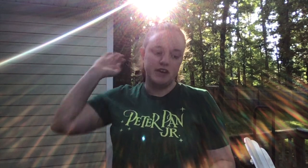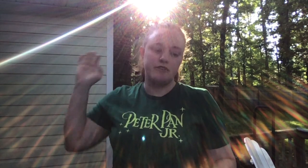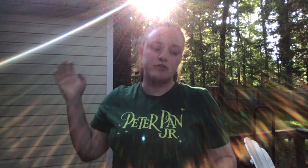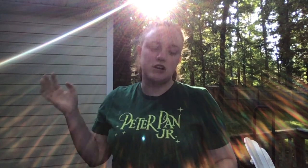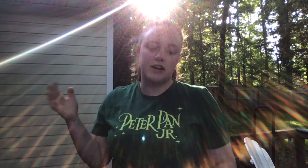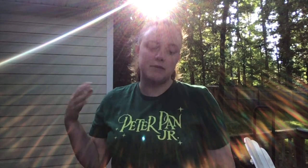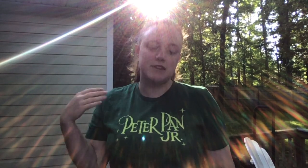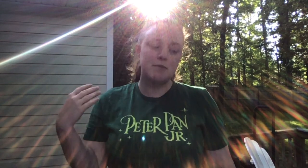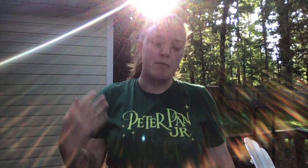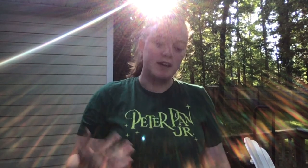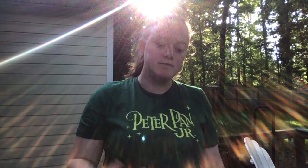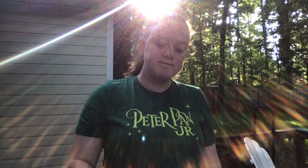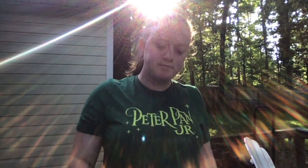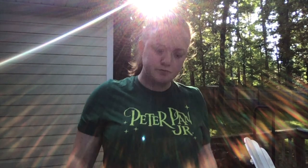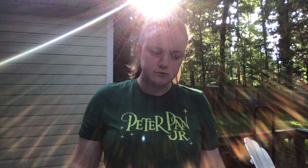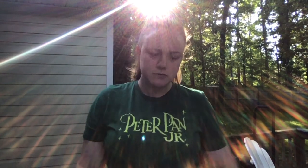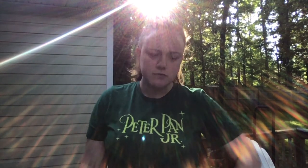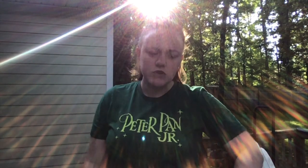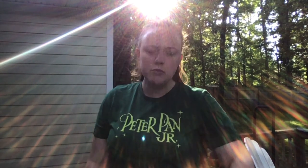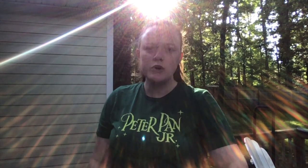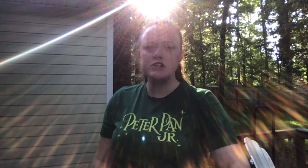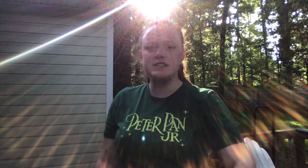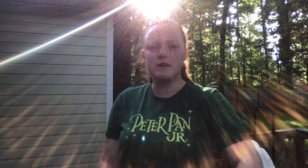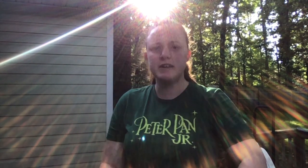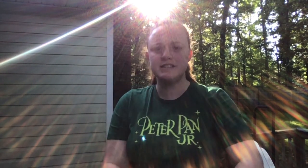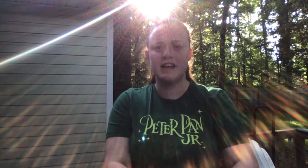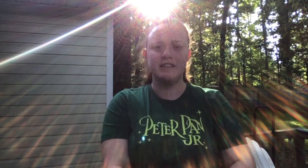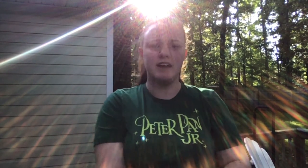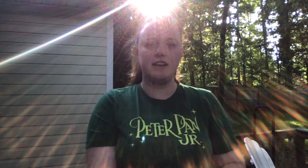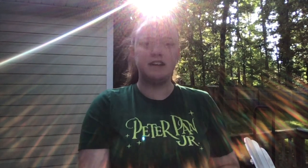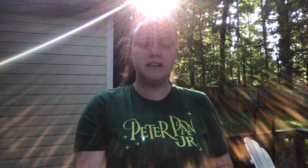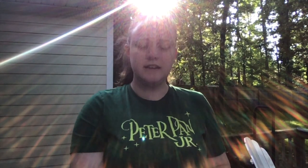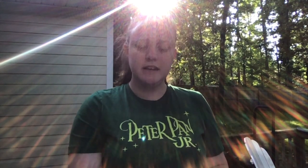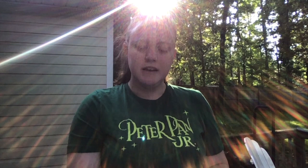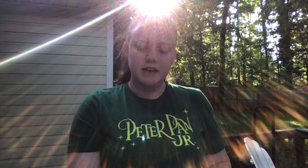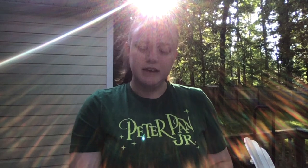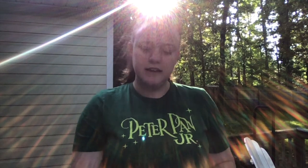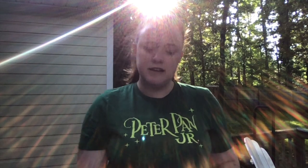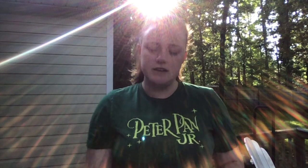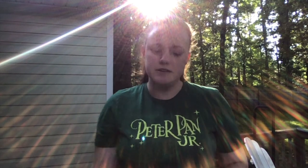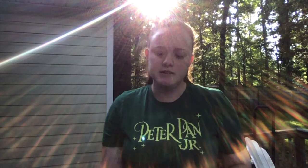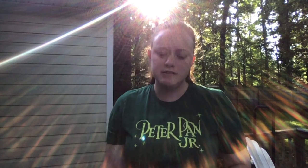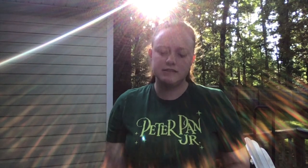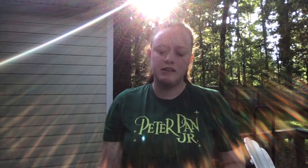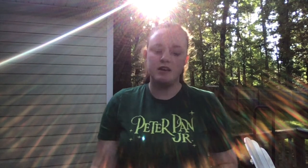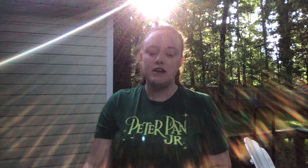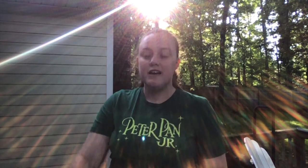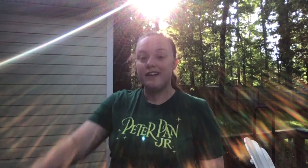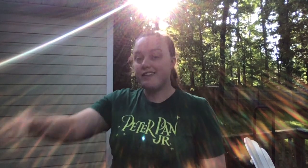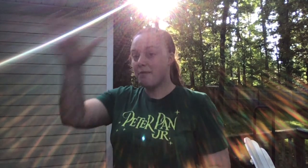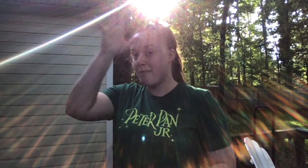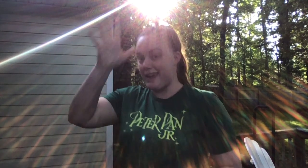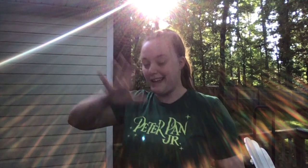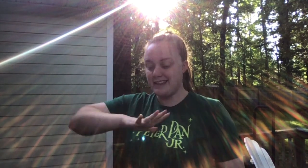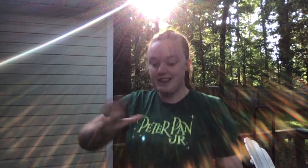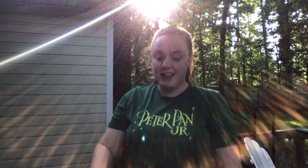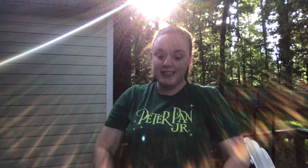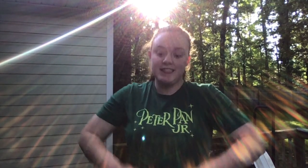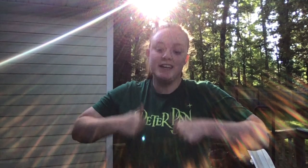we're talking about the man, we said that he is the man that